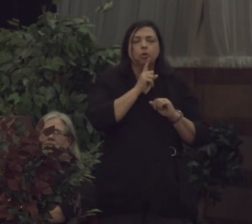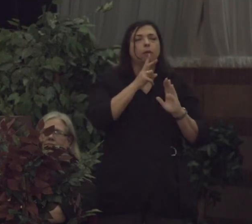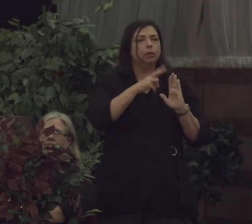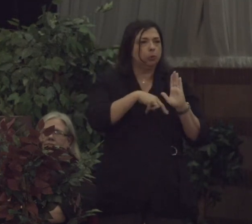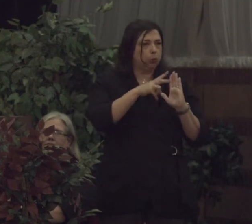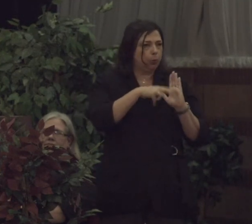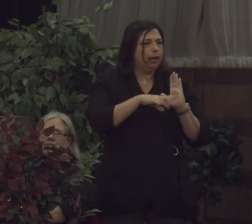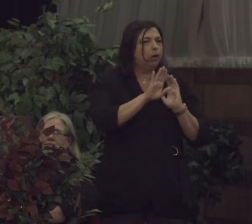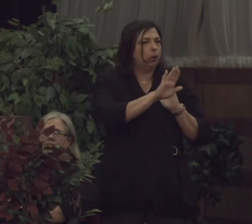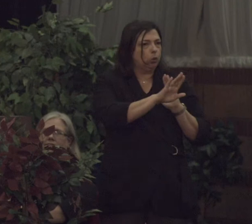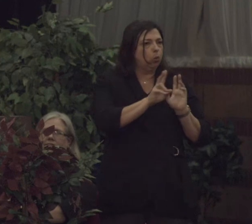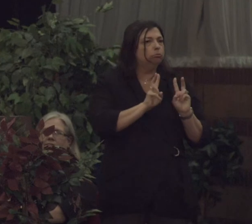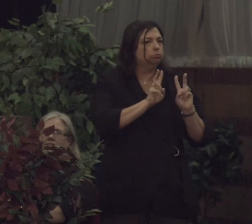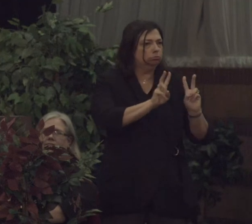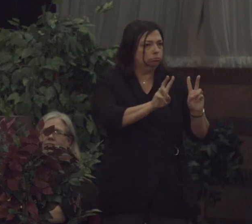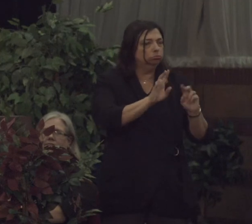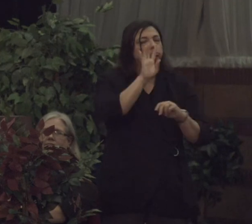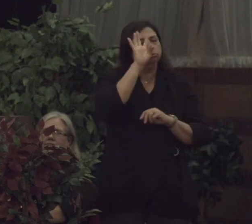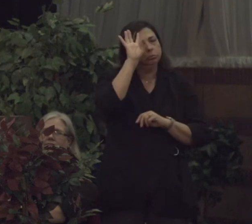read at your services.